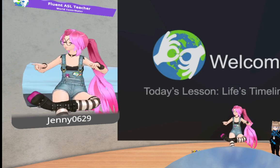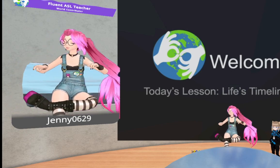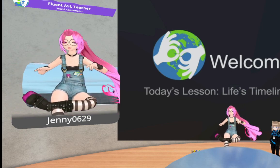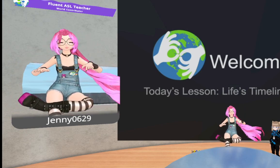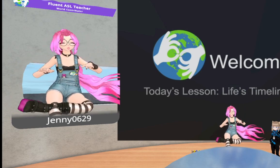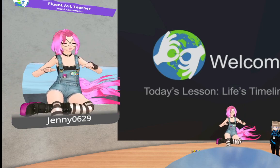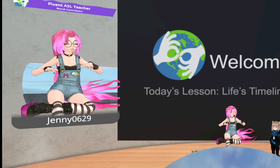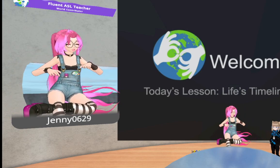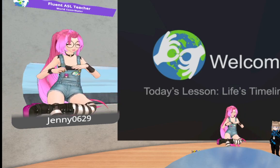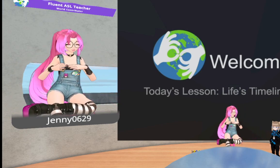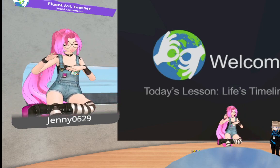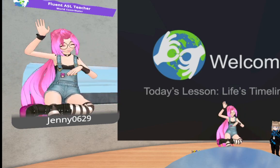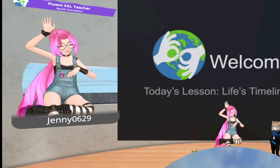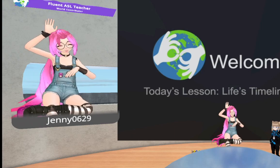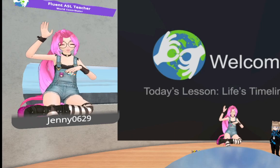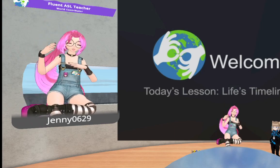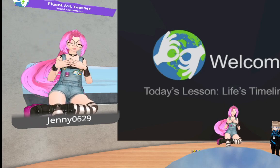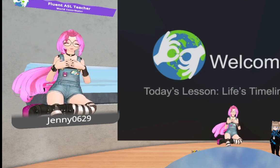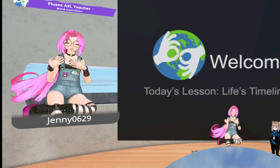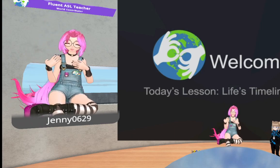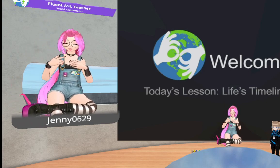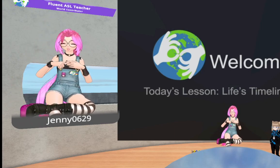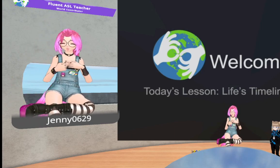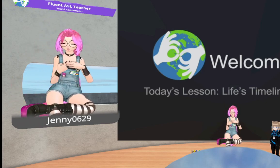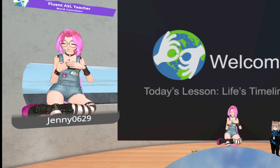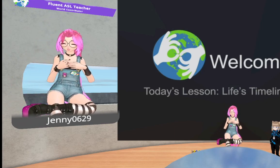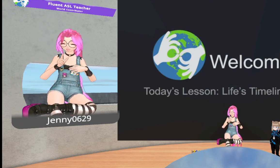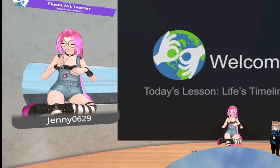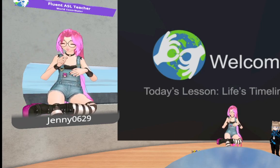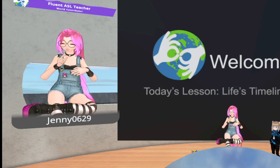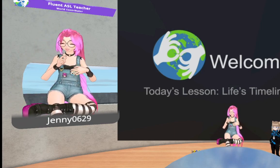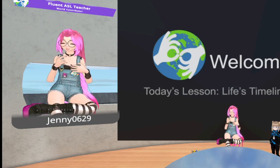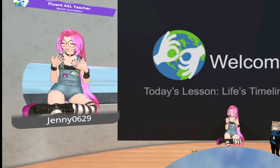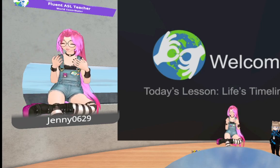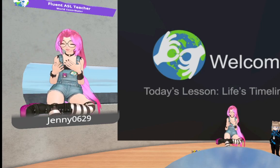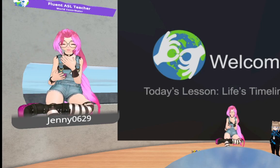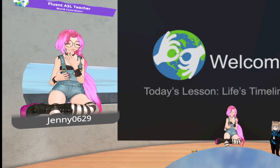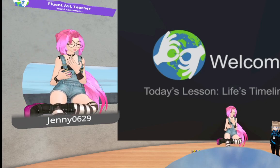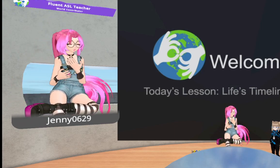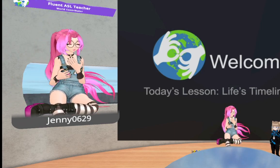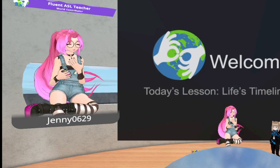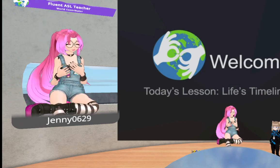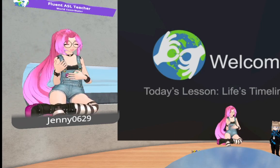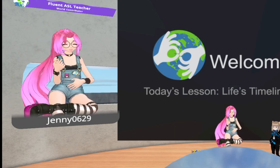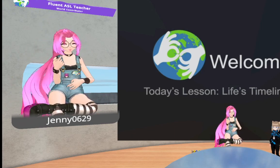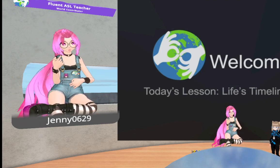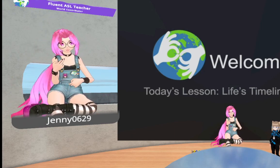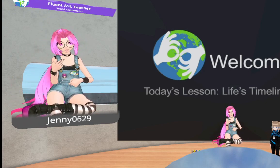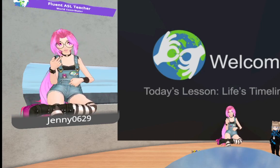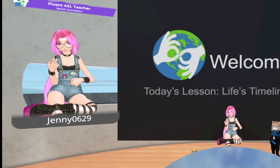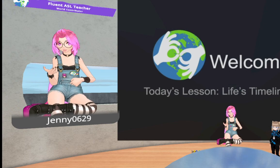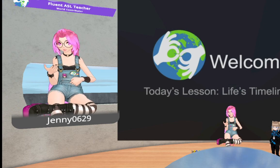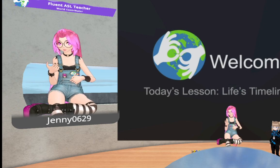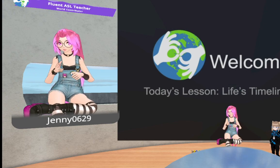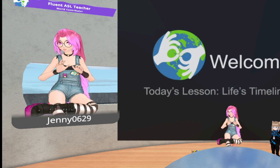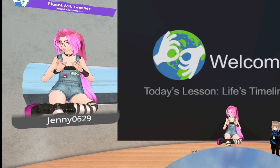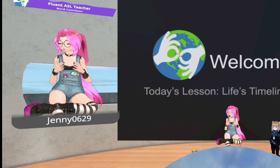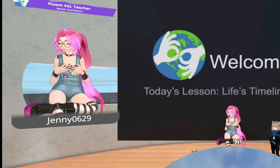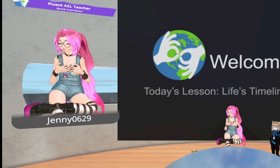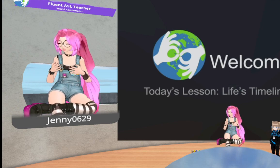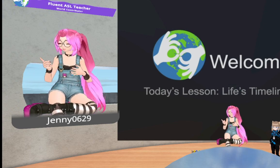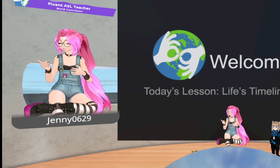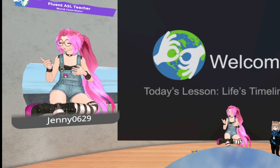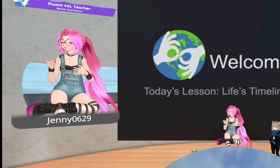Okay, good. So, quick show of hands before we start. Who here is new? It's their first, second, or